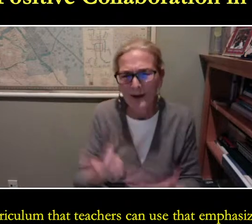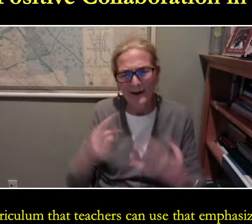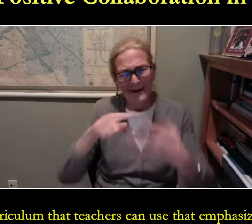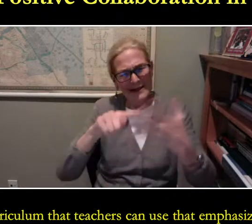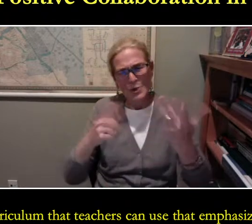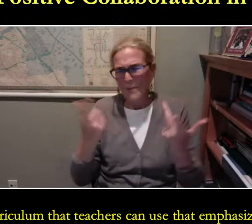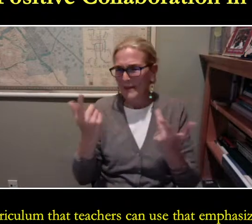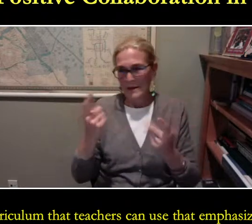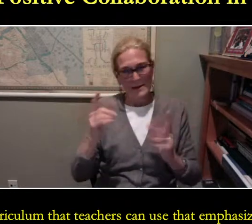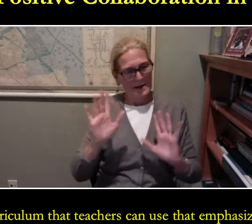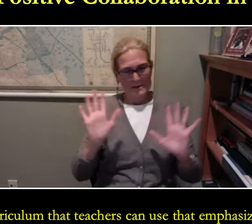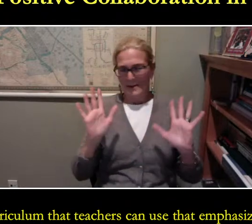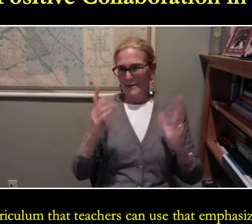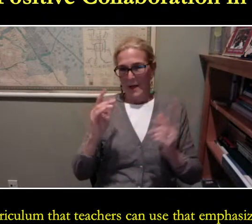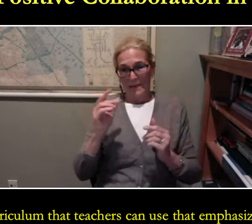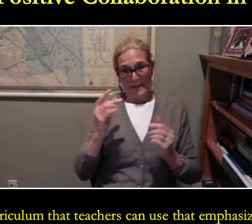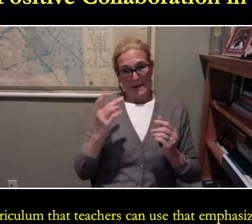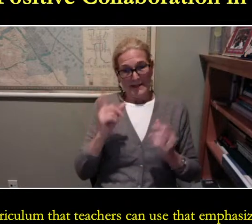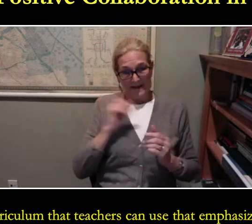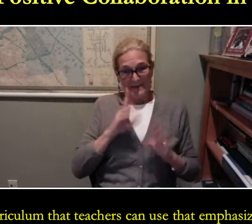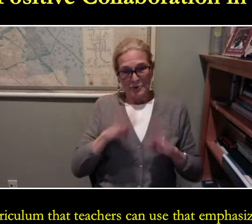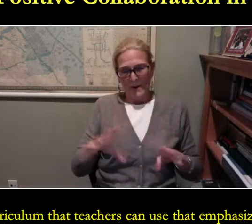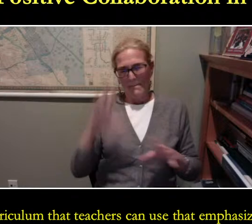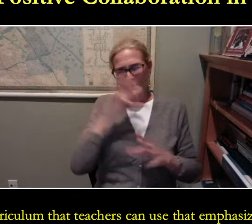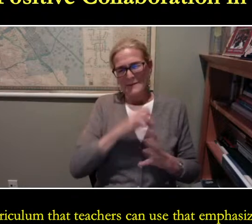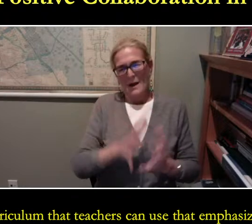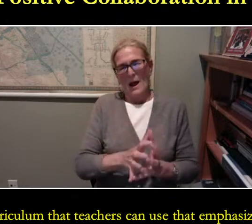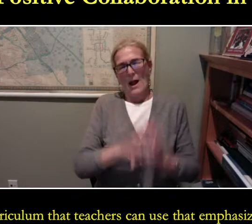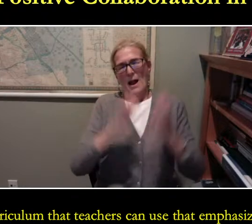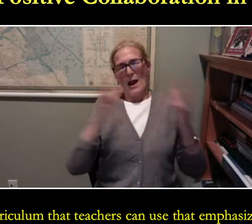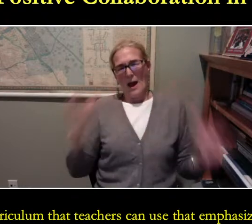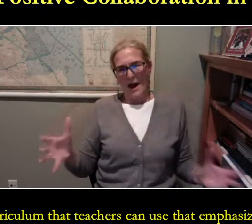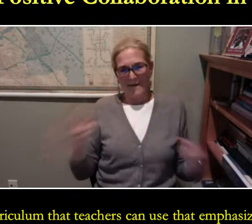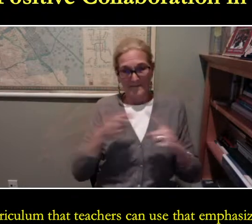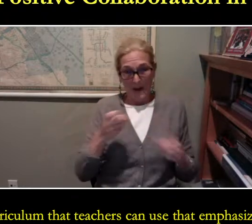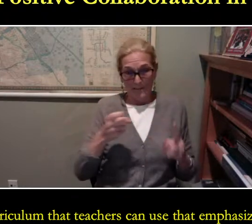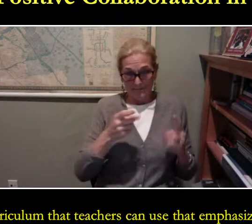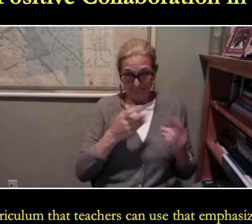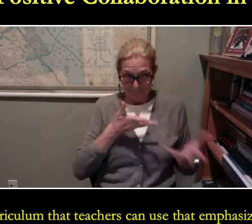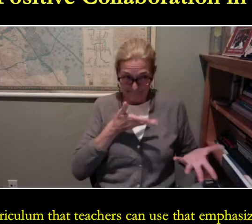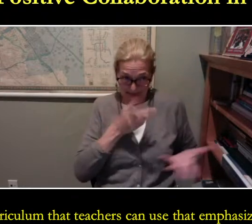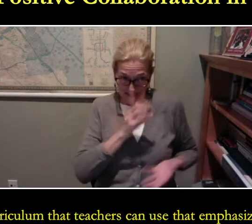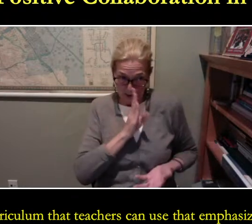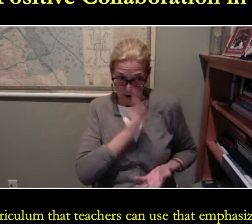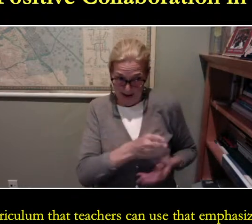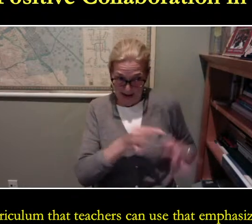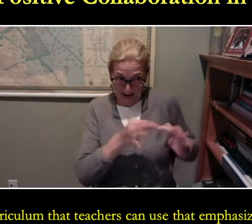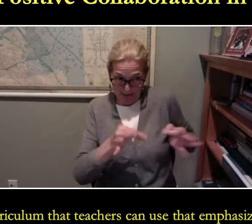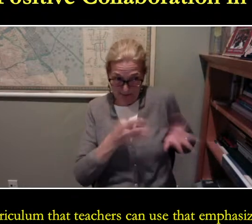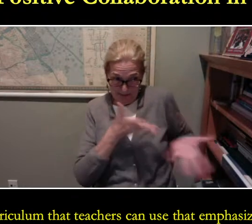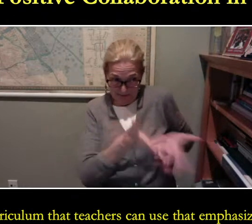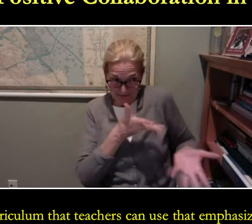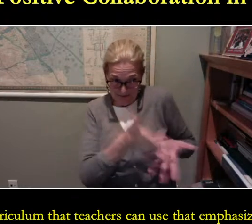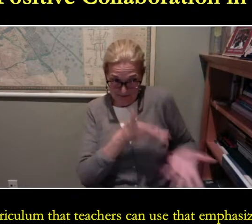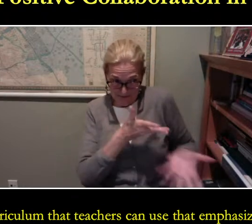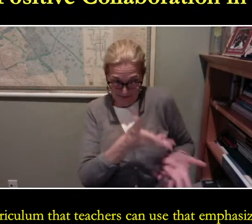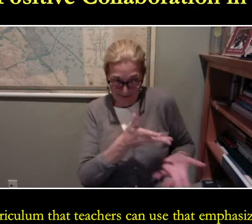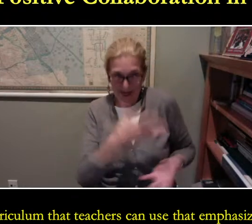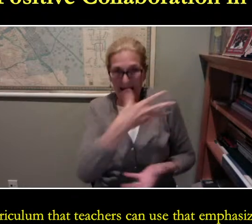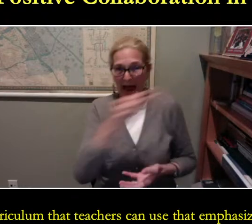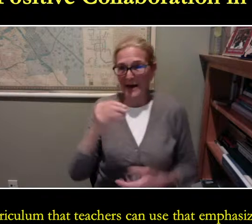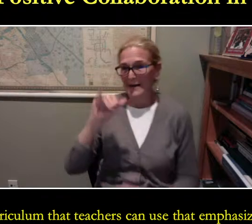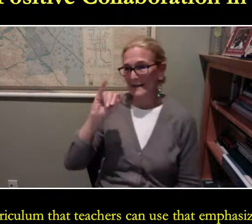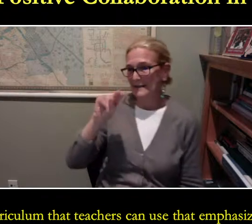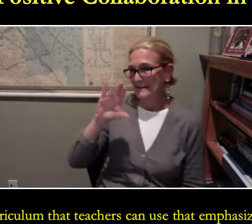the language acquisition that happens naturally, that maybe the neighbor came over just to borrow sugar, but they miss so much from